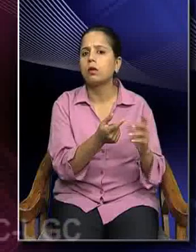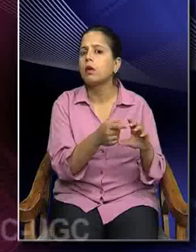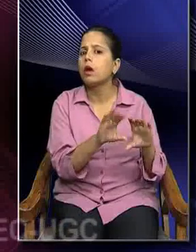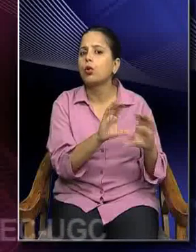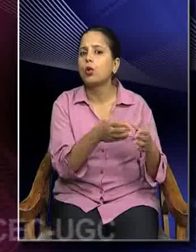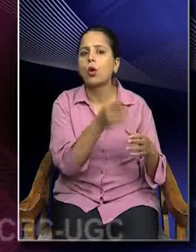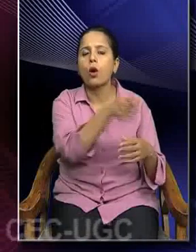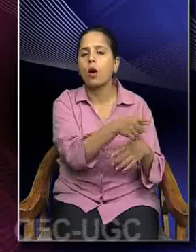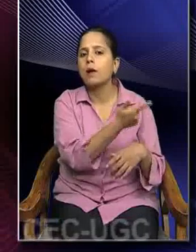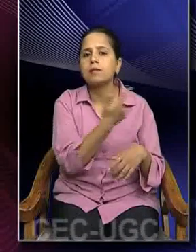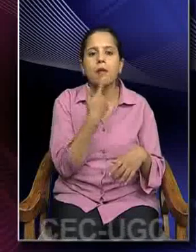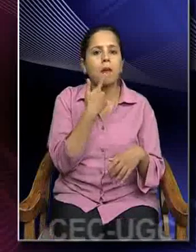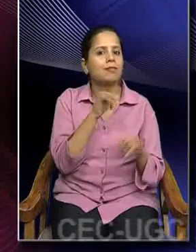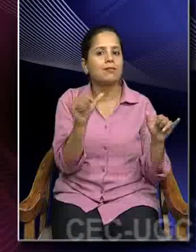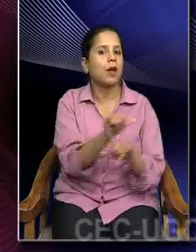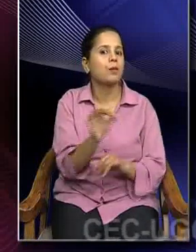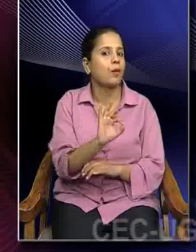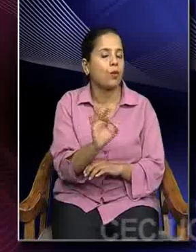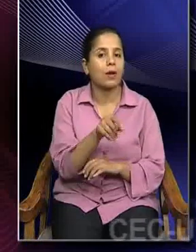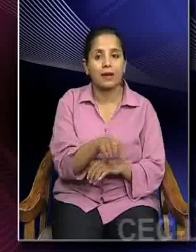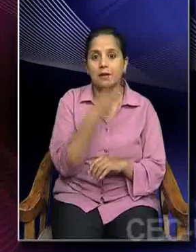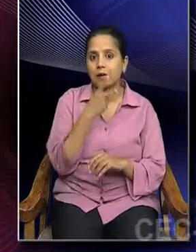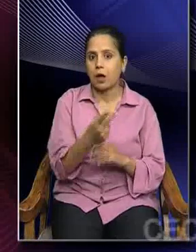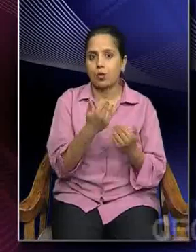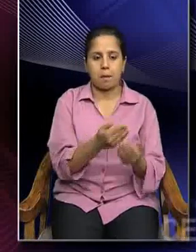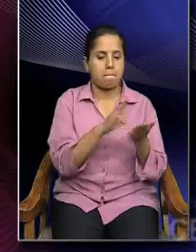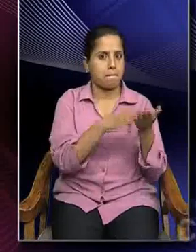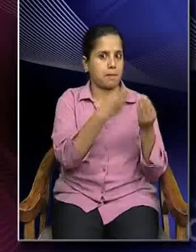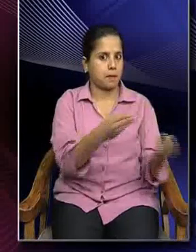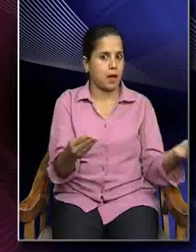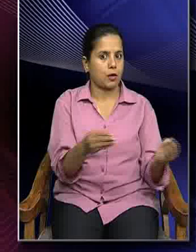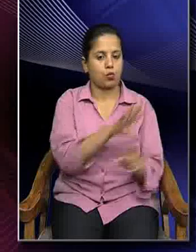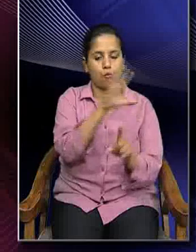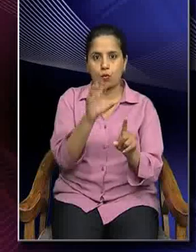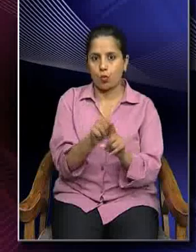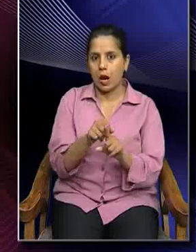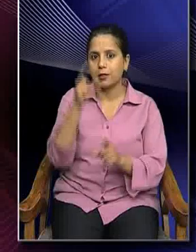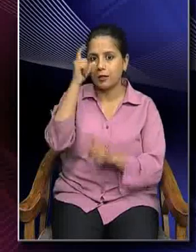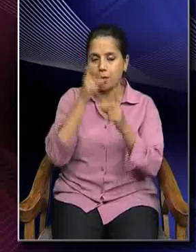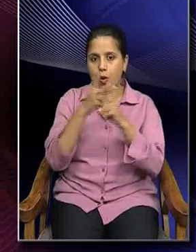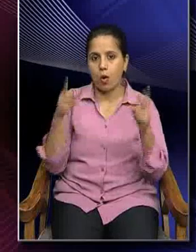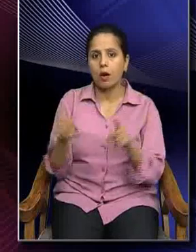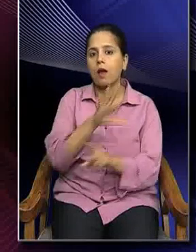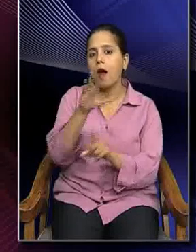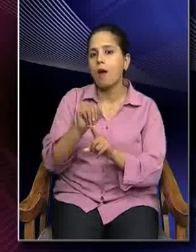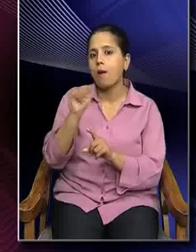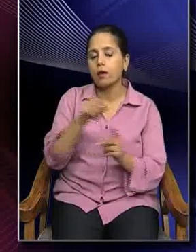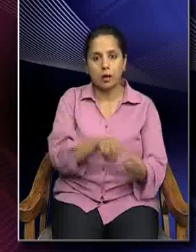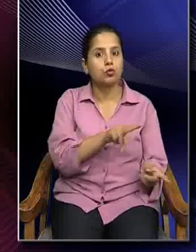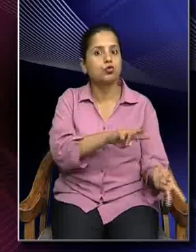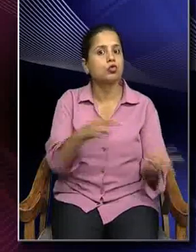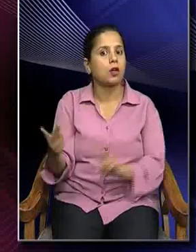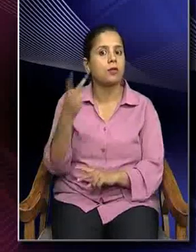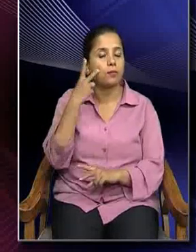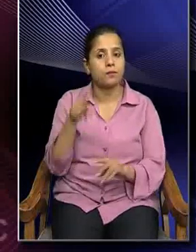kind of taste. Now, the shift from material to cultural and symbolic forms of cultural is